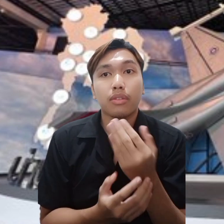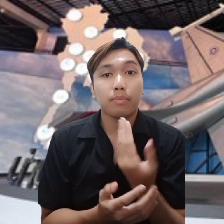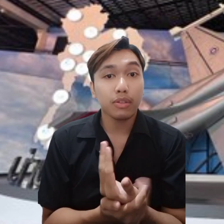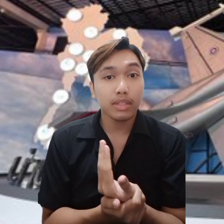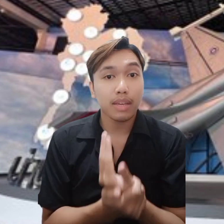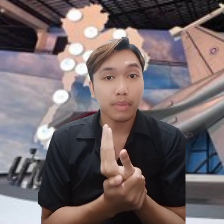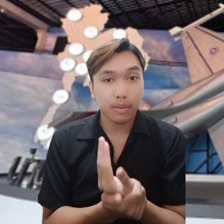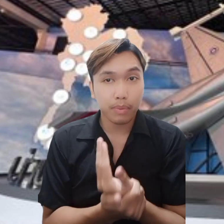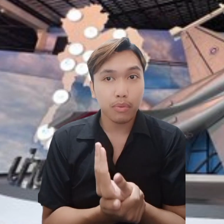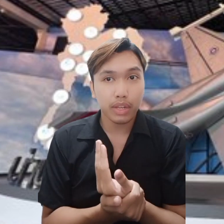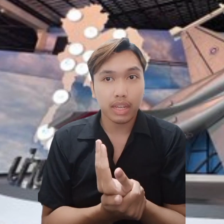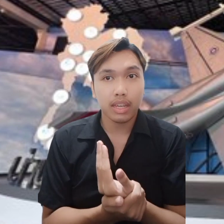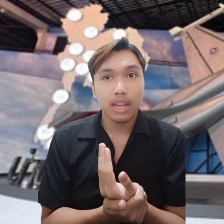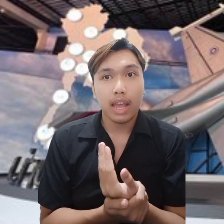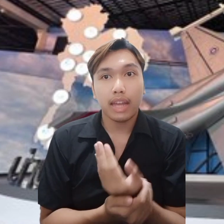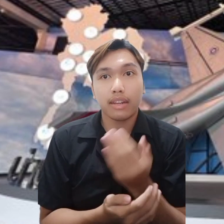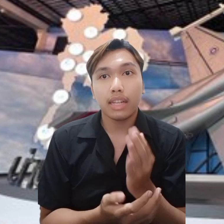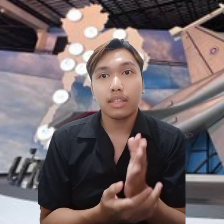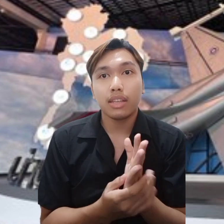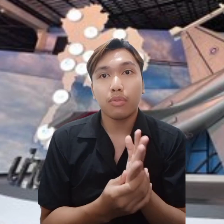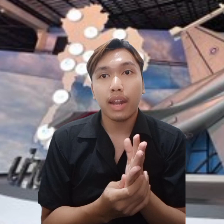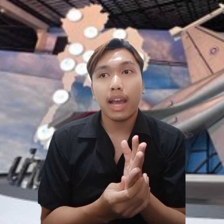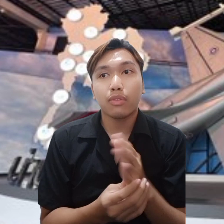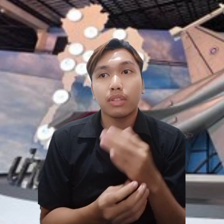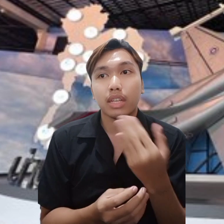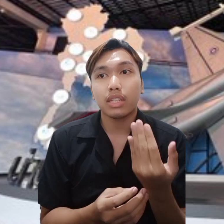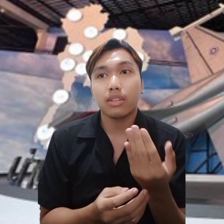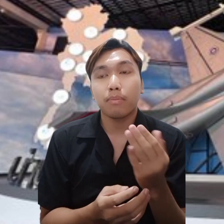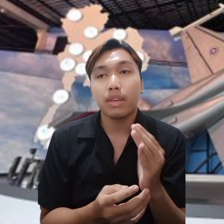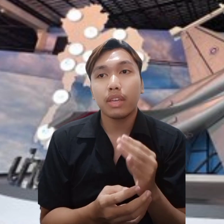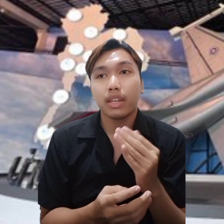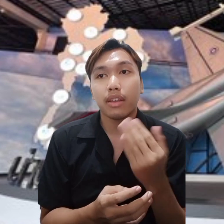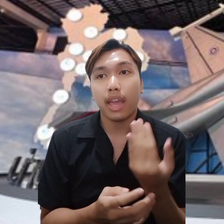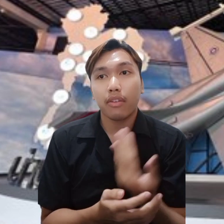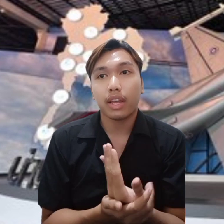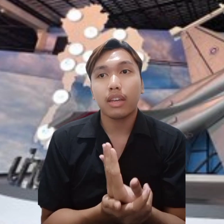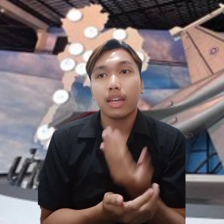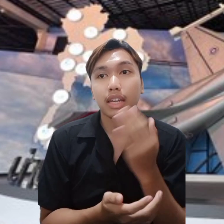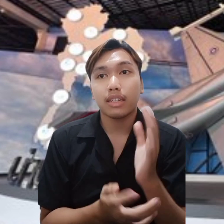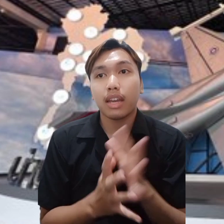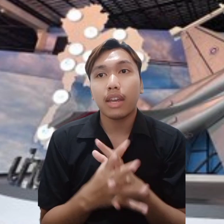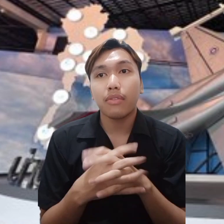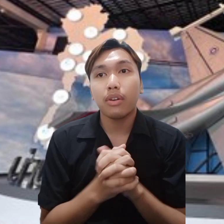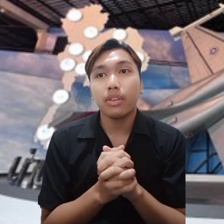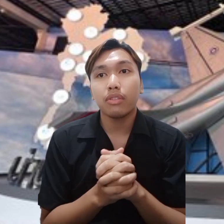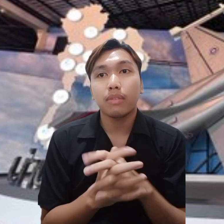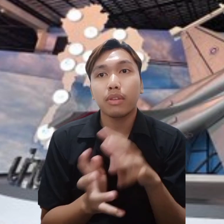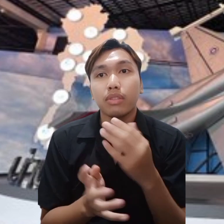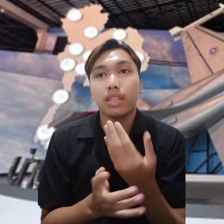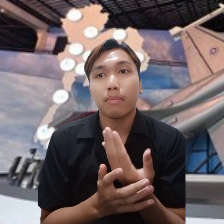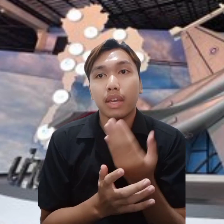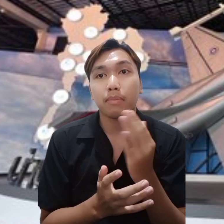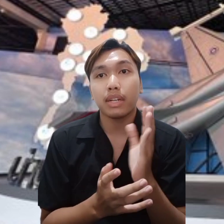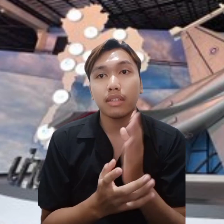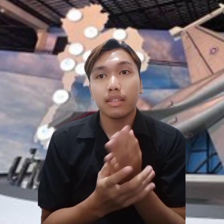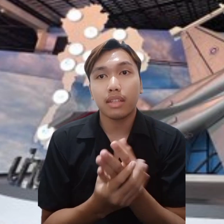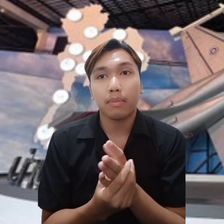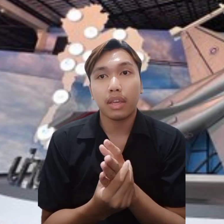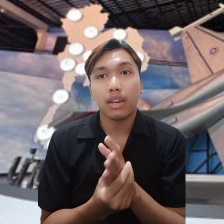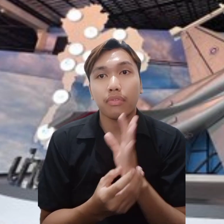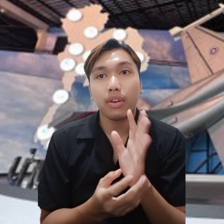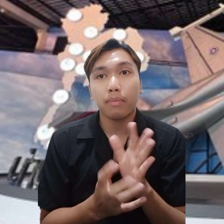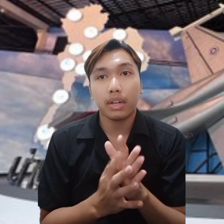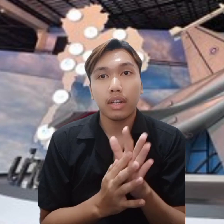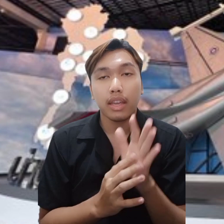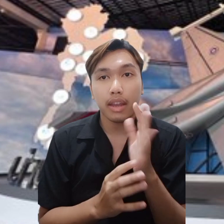located of the museum the building and until now the is the building the area at the Thai Royal the museum is preserved